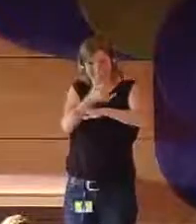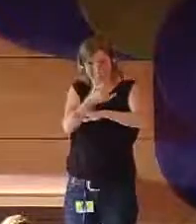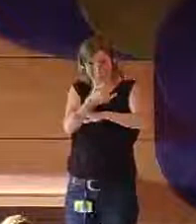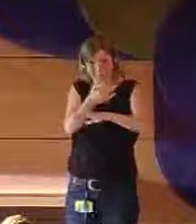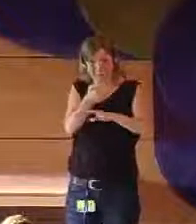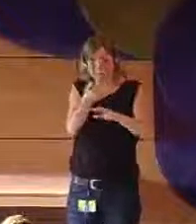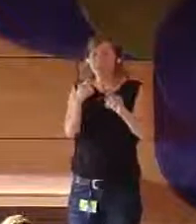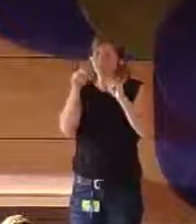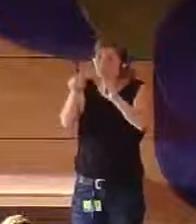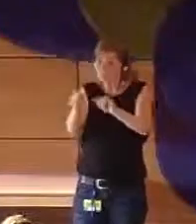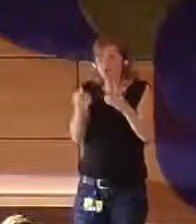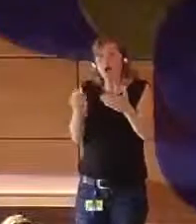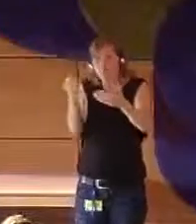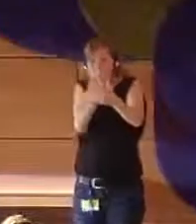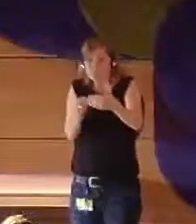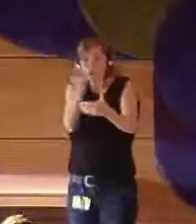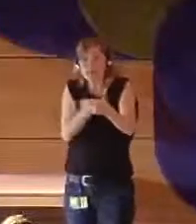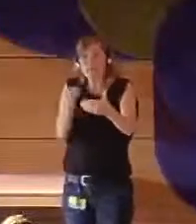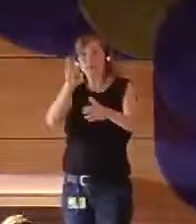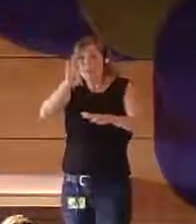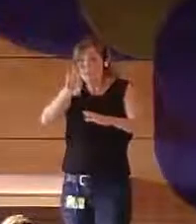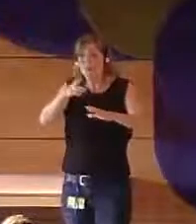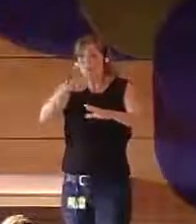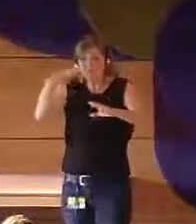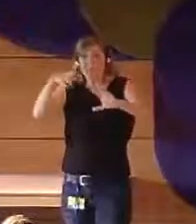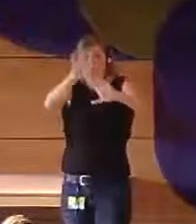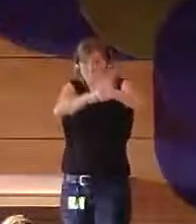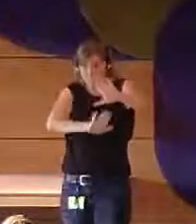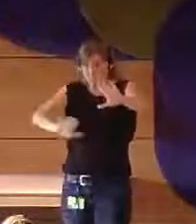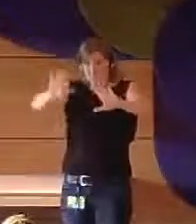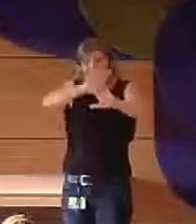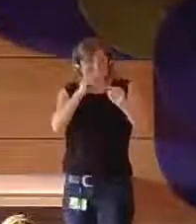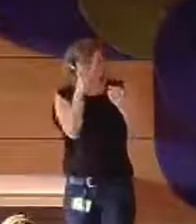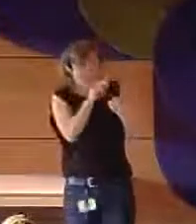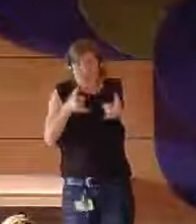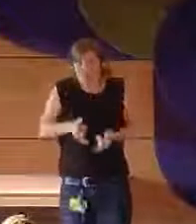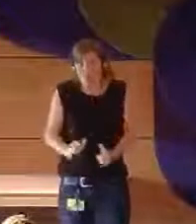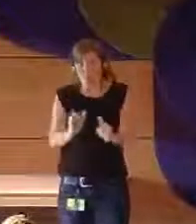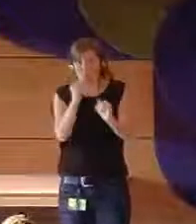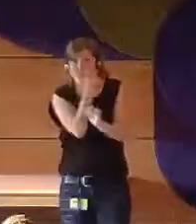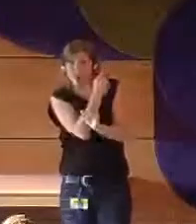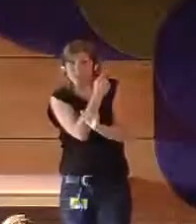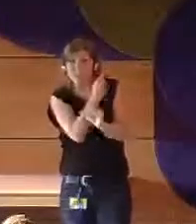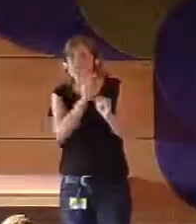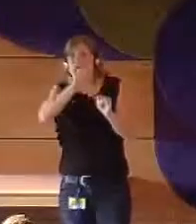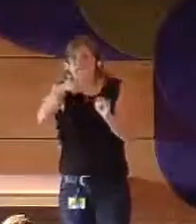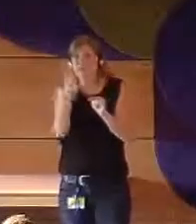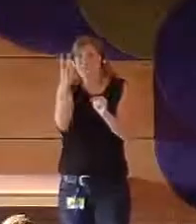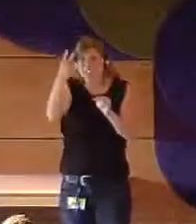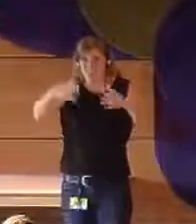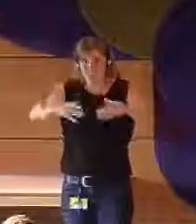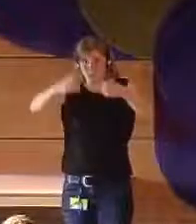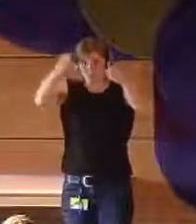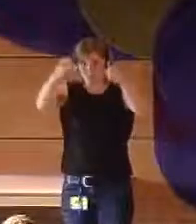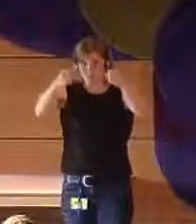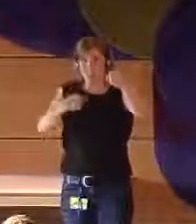was born. This is the mill. From my office, these are the 2 towers.